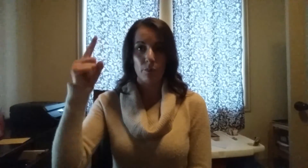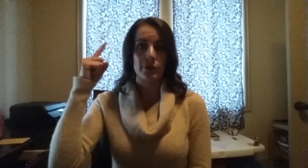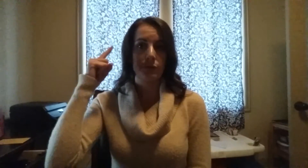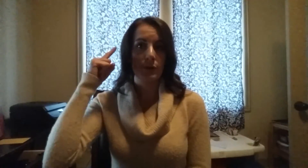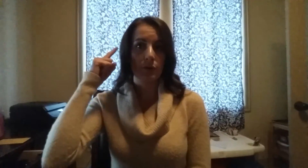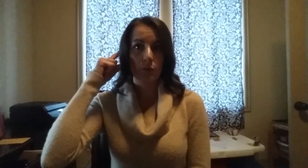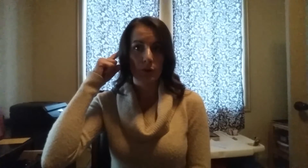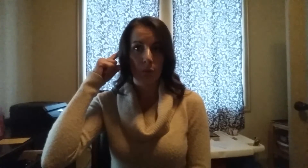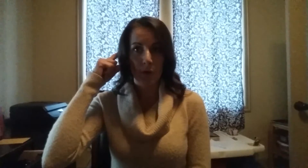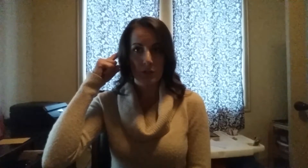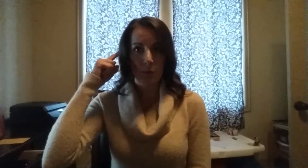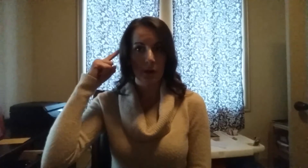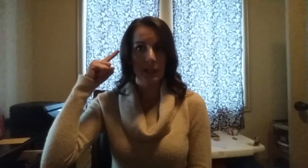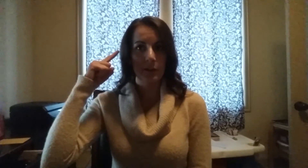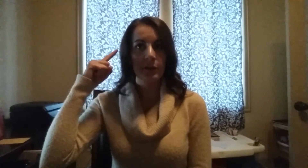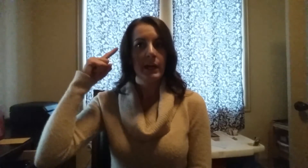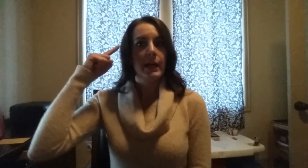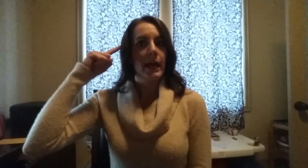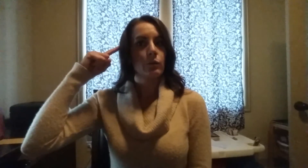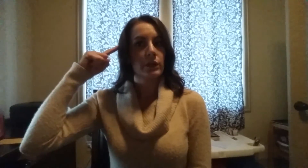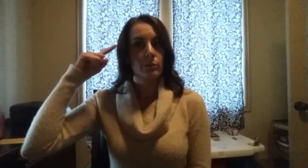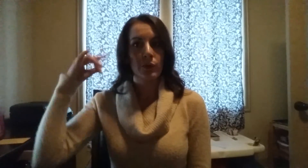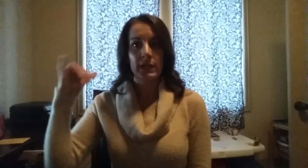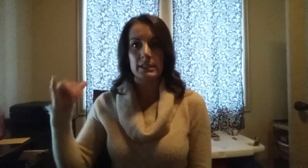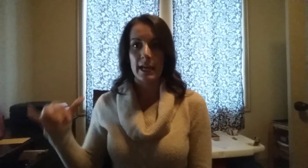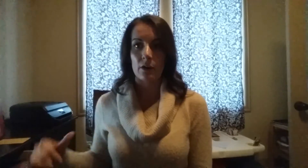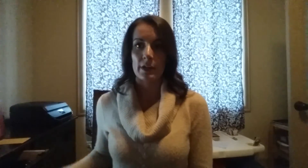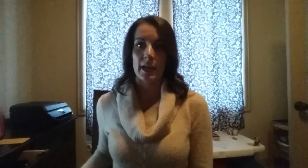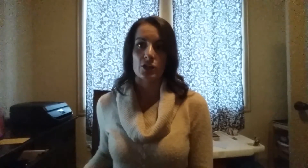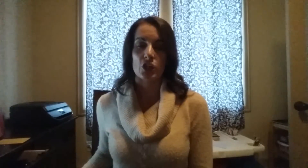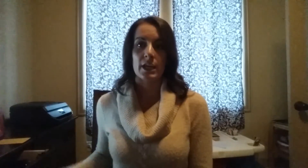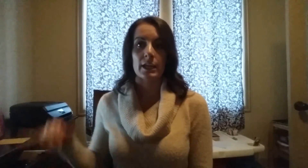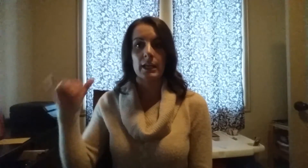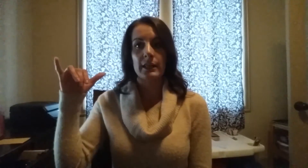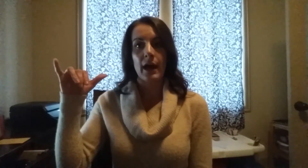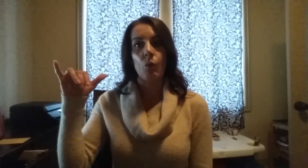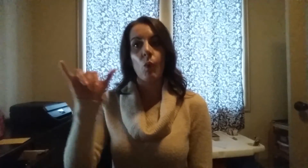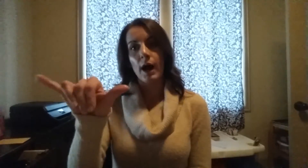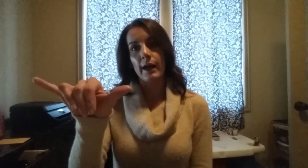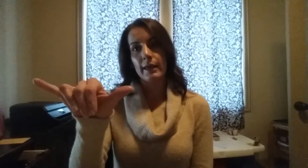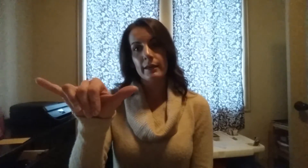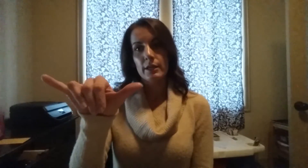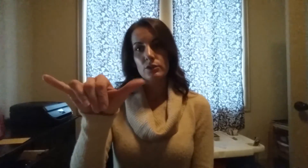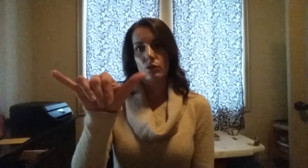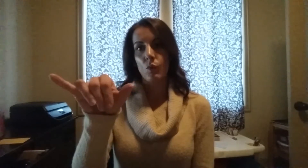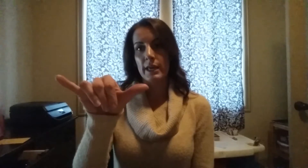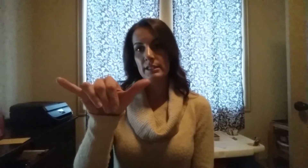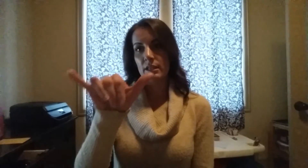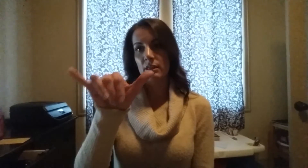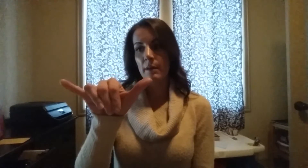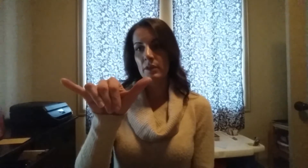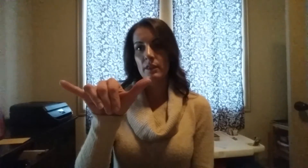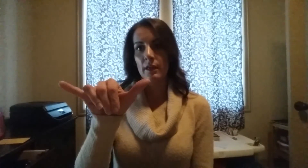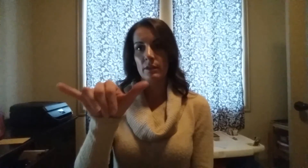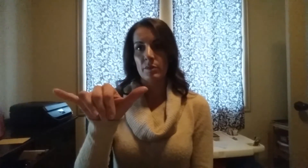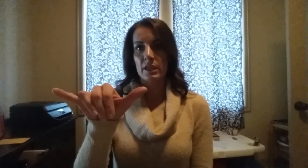pointer finger, and we're going to point to our ear, and we're going to bring it down and shake it in that Y. So the Y is the thumb and the